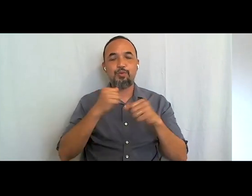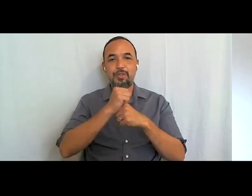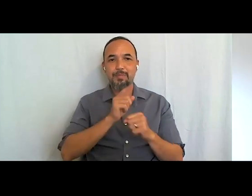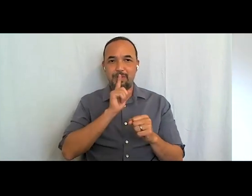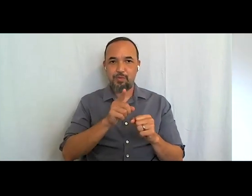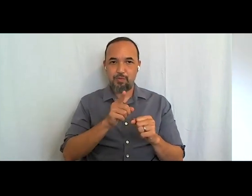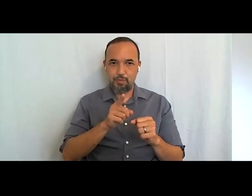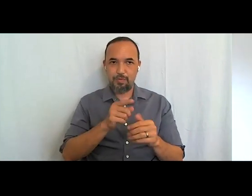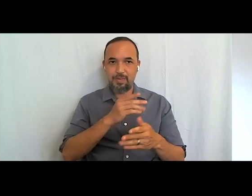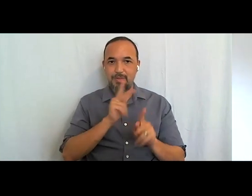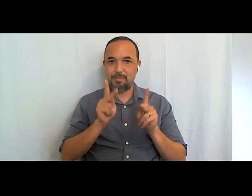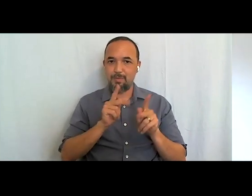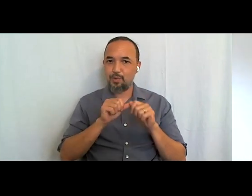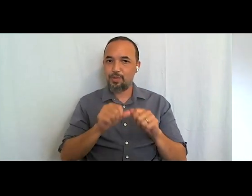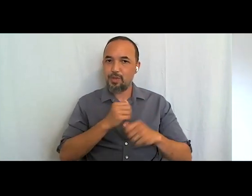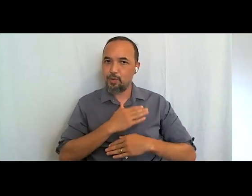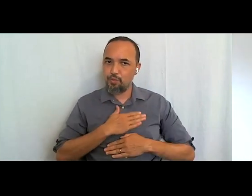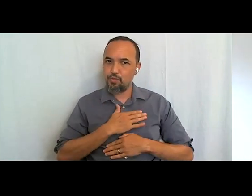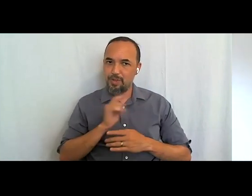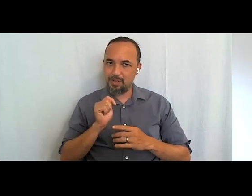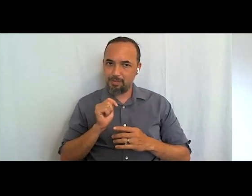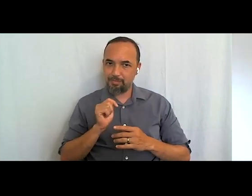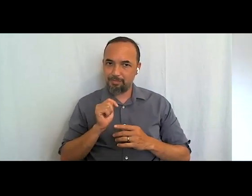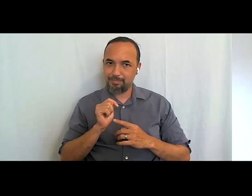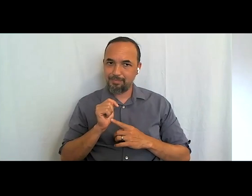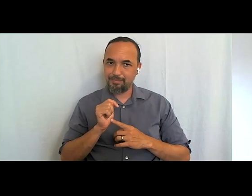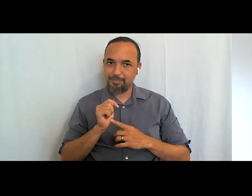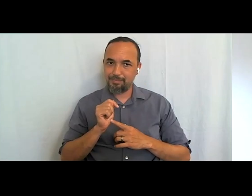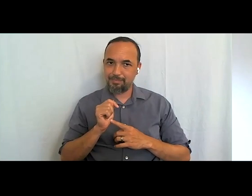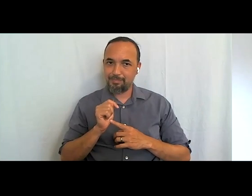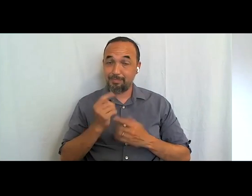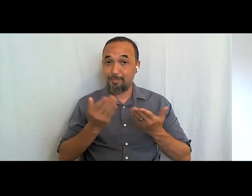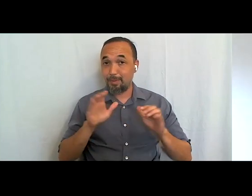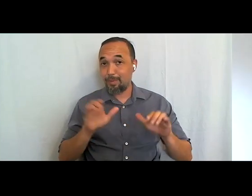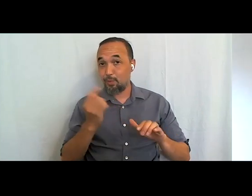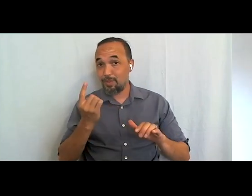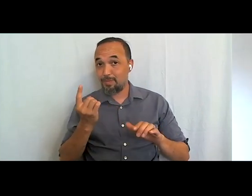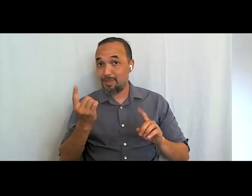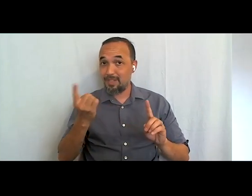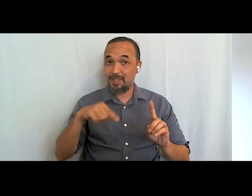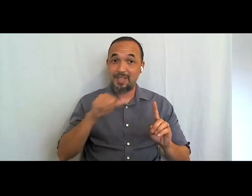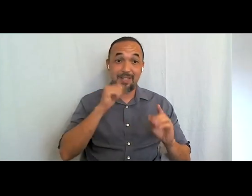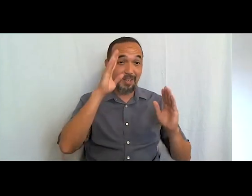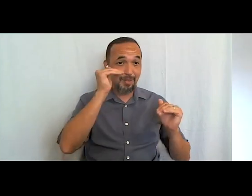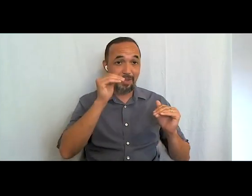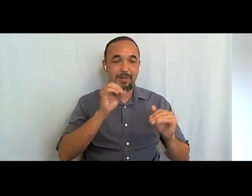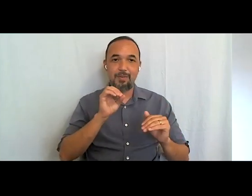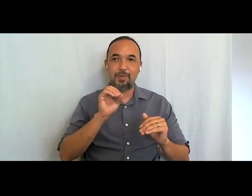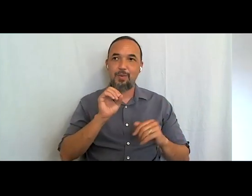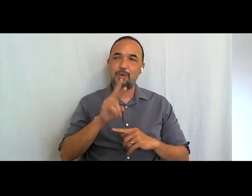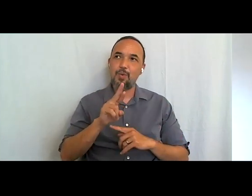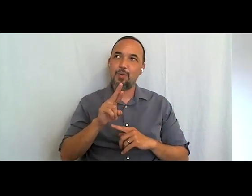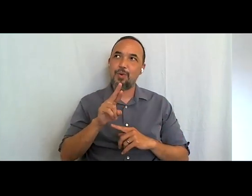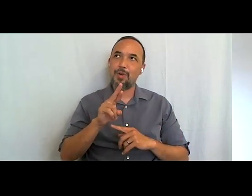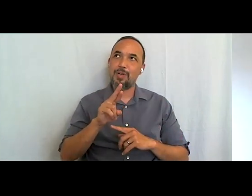having fun and doing some good and maybe doing something they didn't expect to do in their lives ever, or be saying something to themselves that they never thought